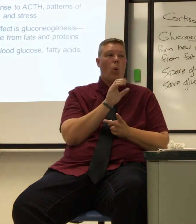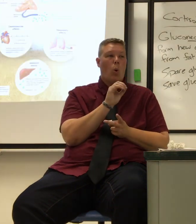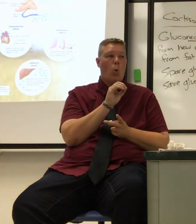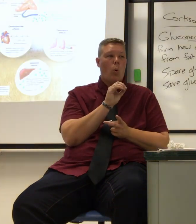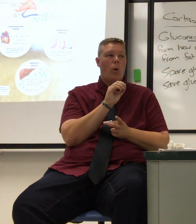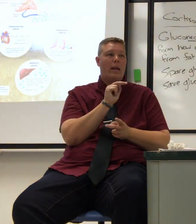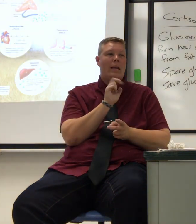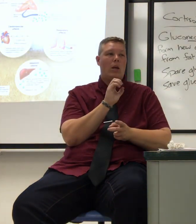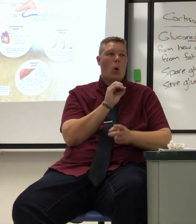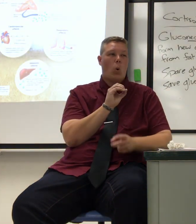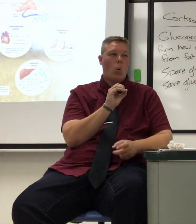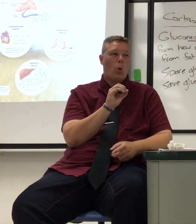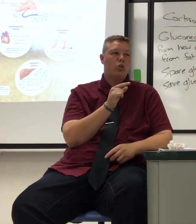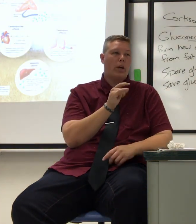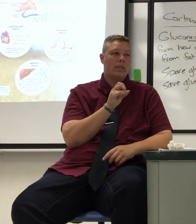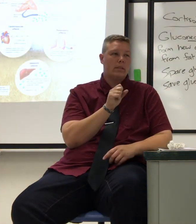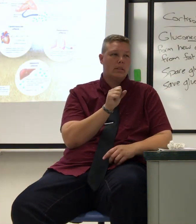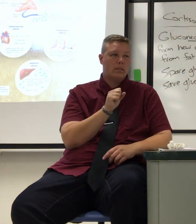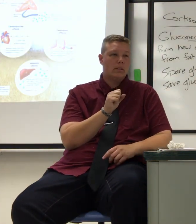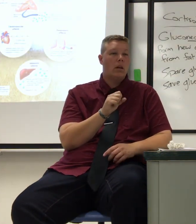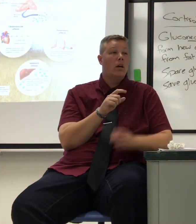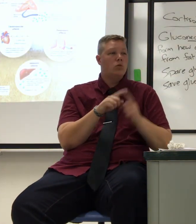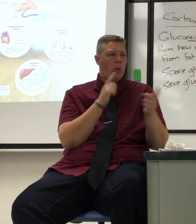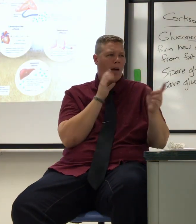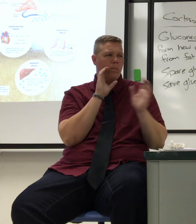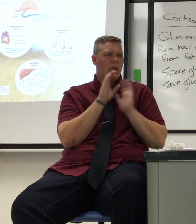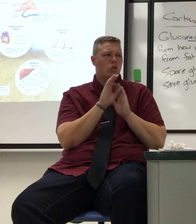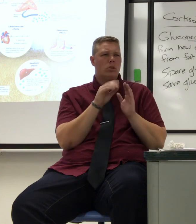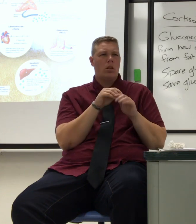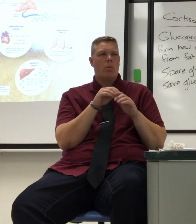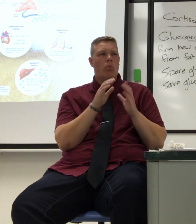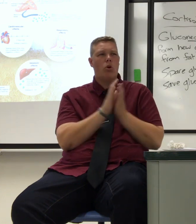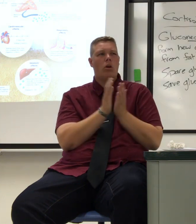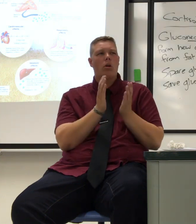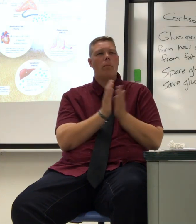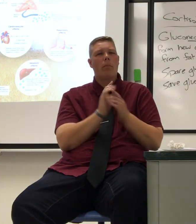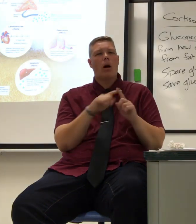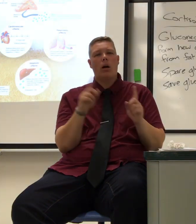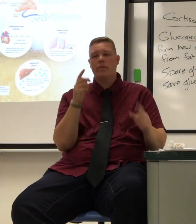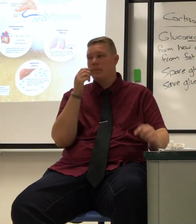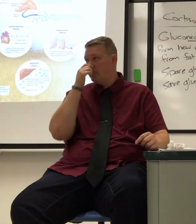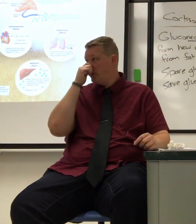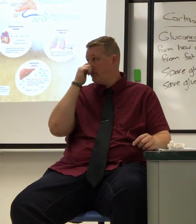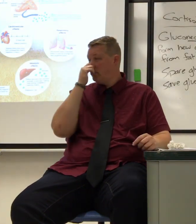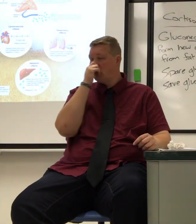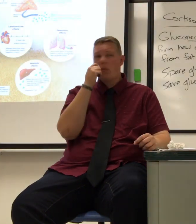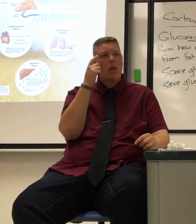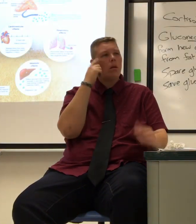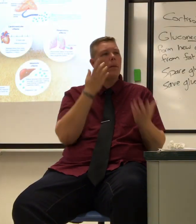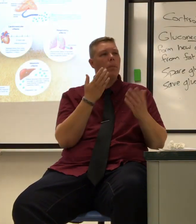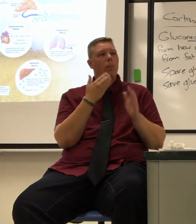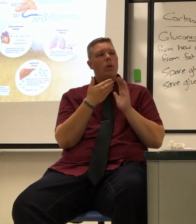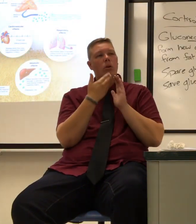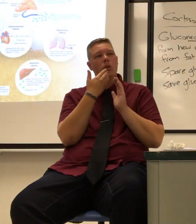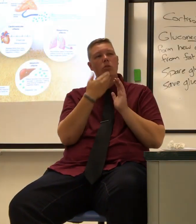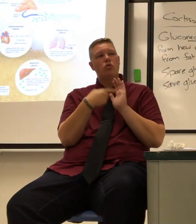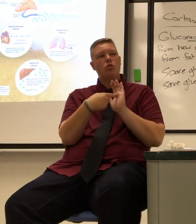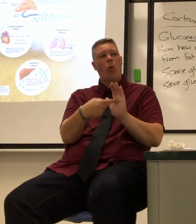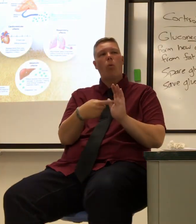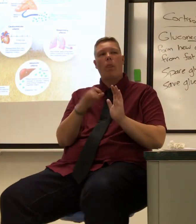gluconeogenesis. So you have pictures in your book. They're not meant for me to teach from, but I thought it would be good to kind of just show them to